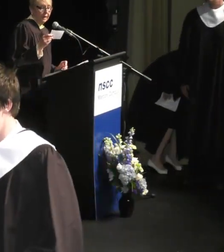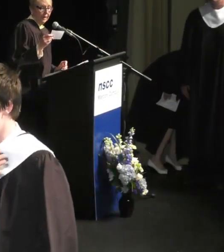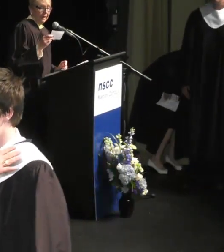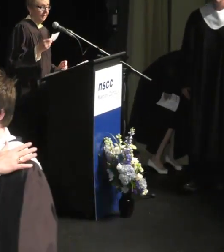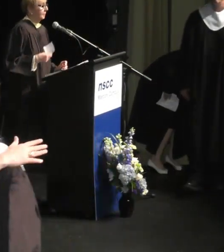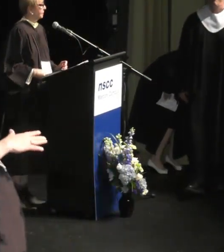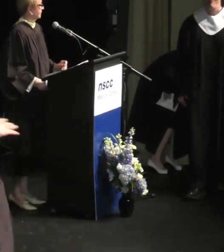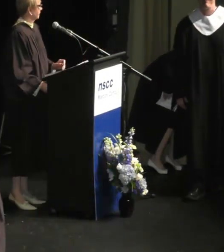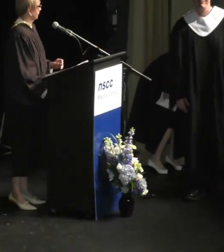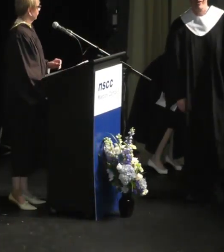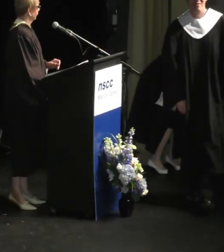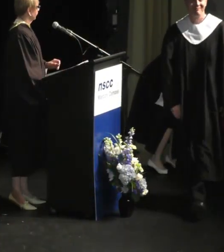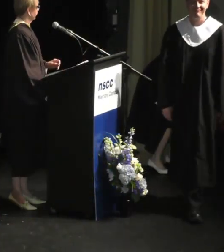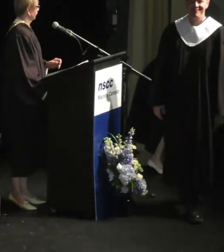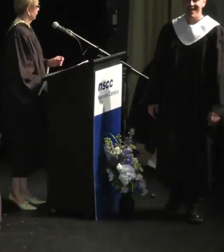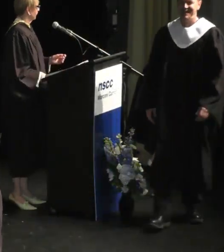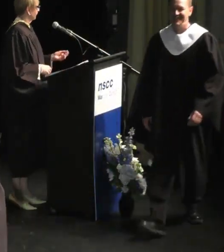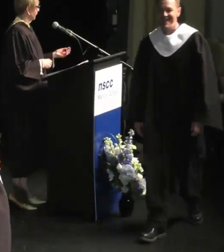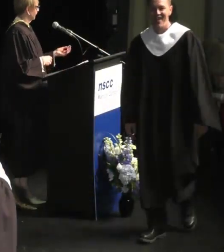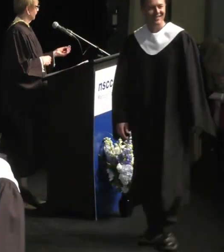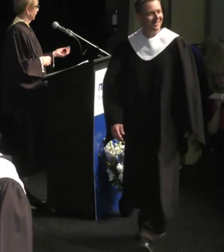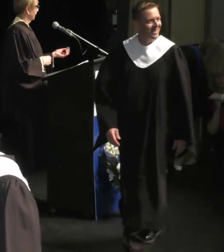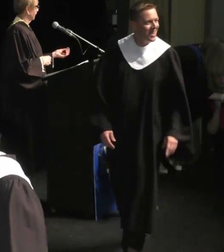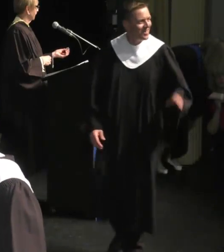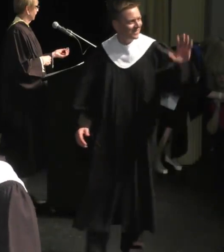William Delaney.